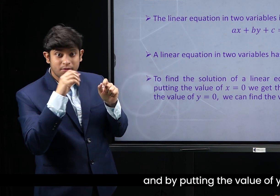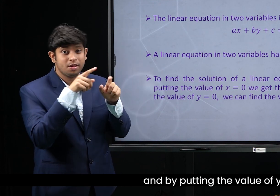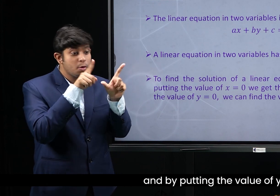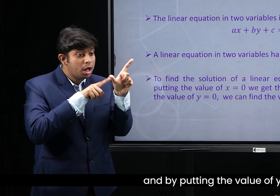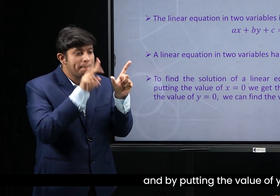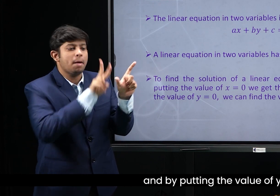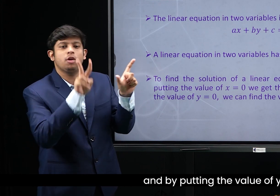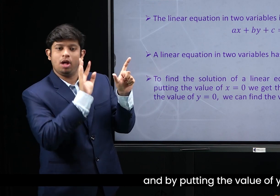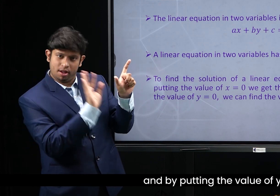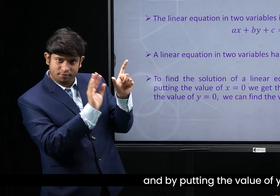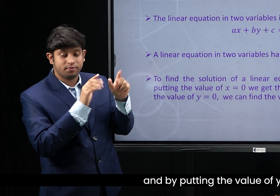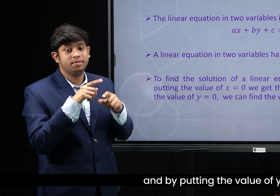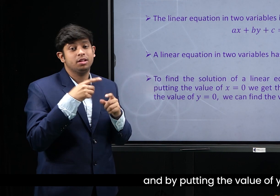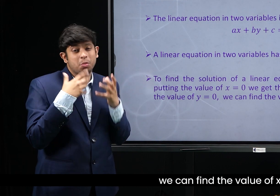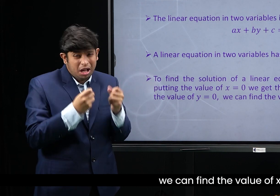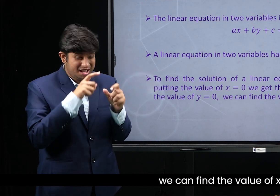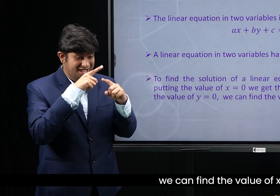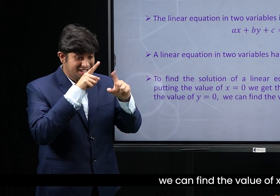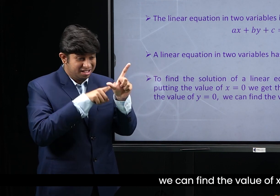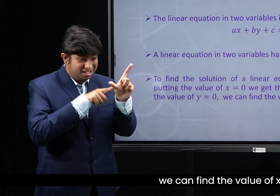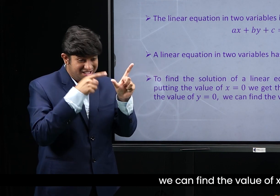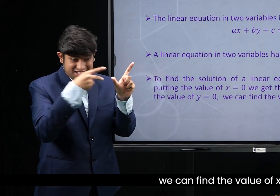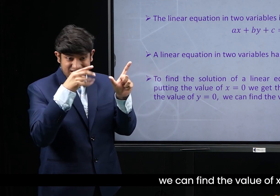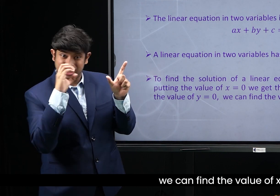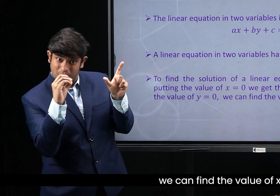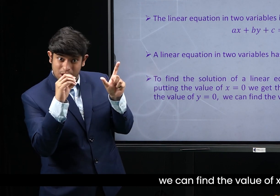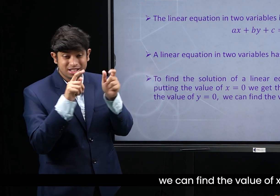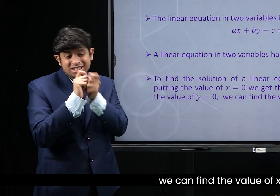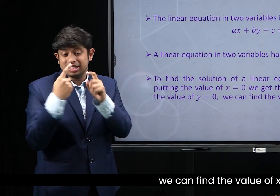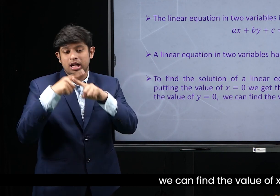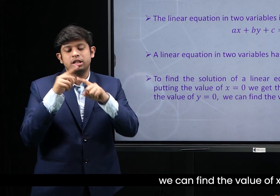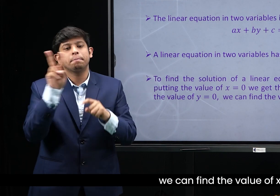putting the value of y equal to 0, we can find the value of x.